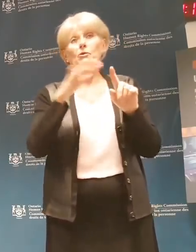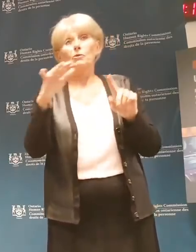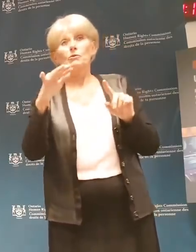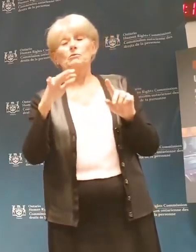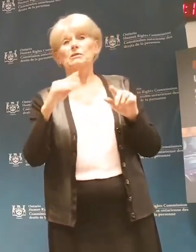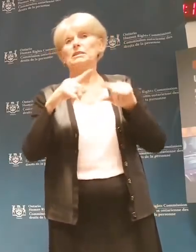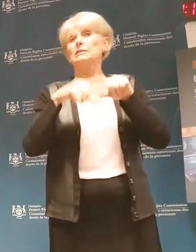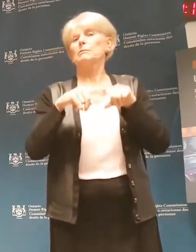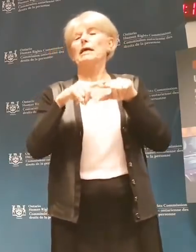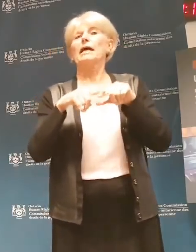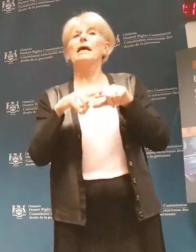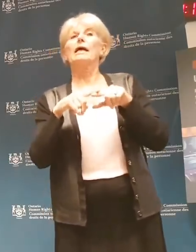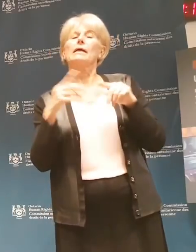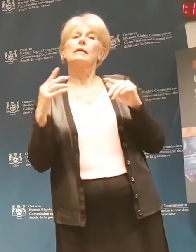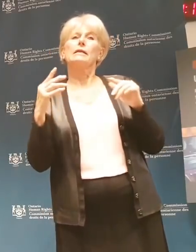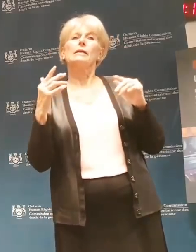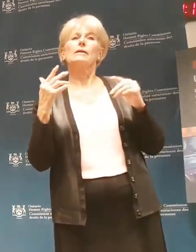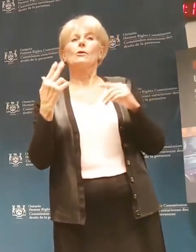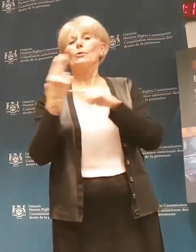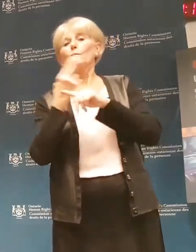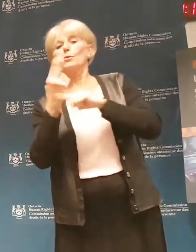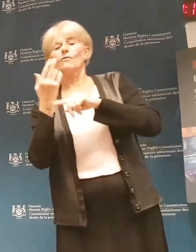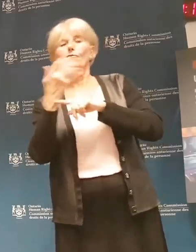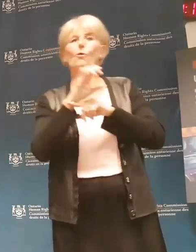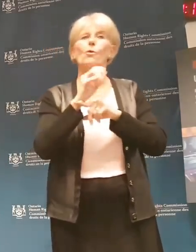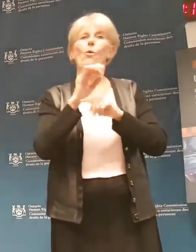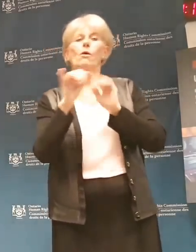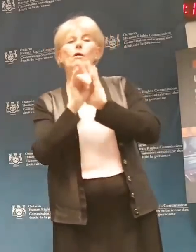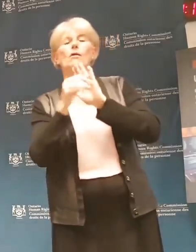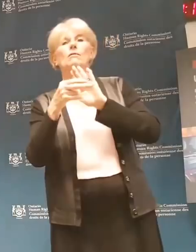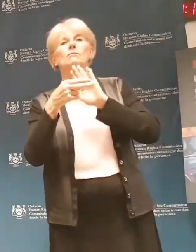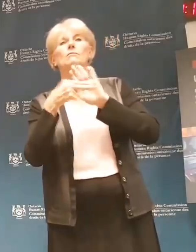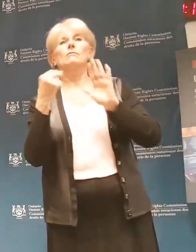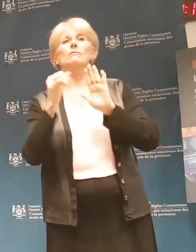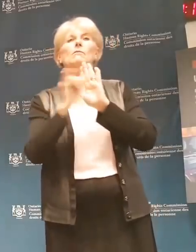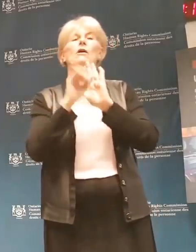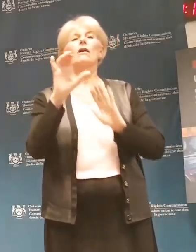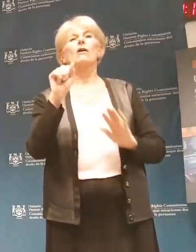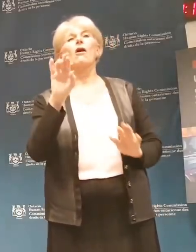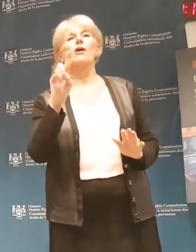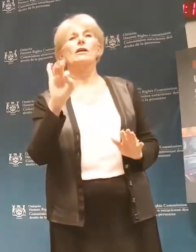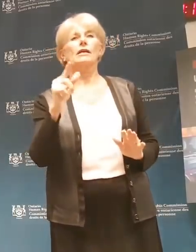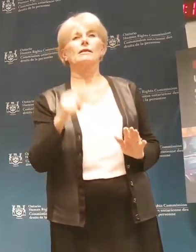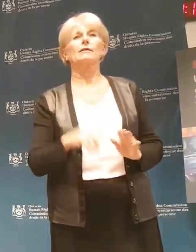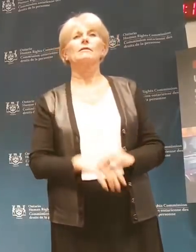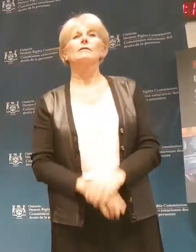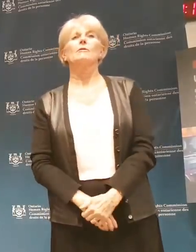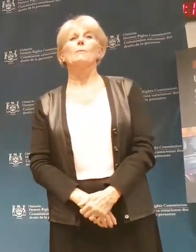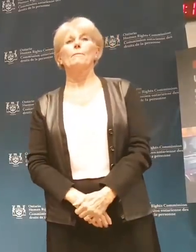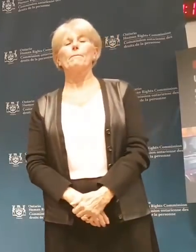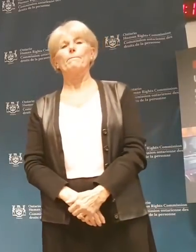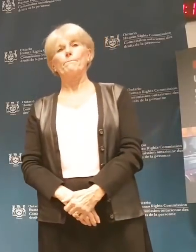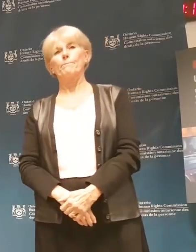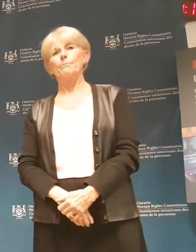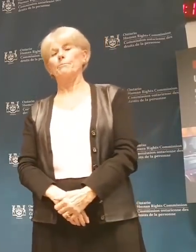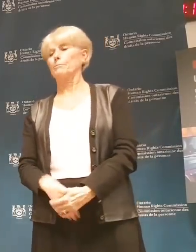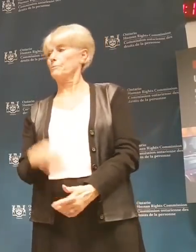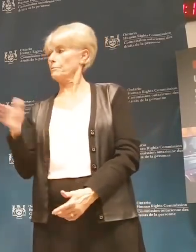on different kind of levels of use of force or carding or other kinds of interactions. I'd also like to ask